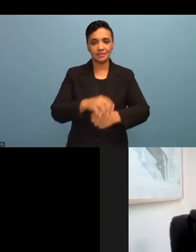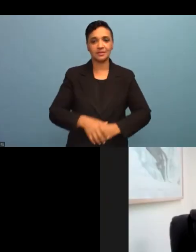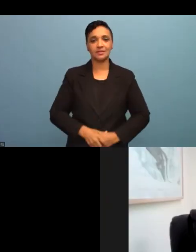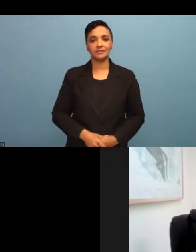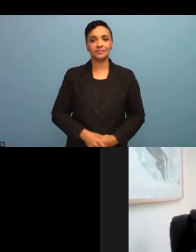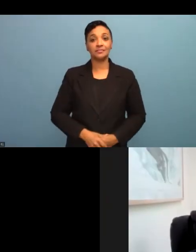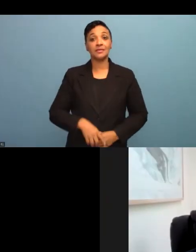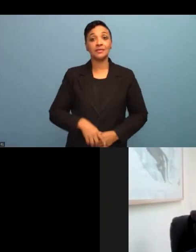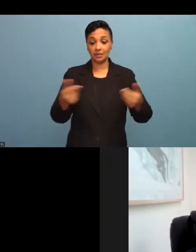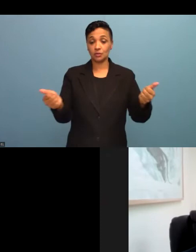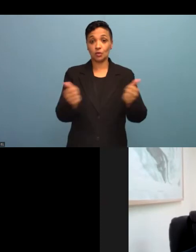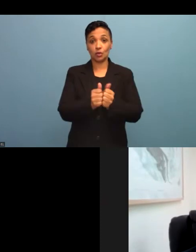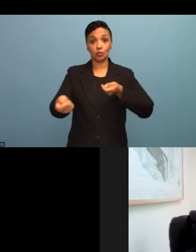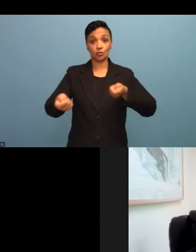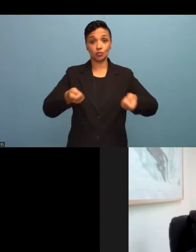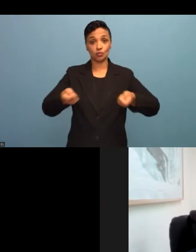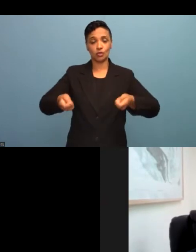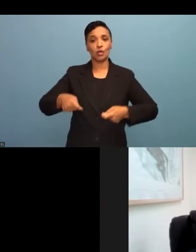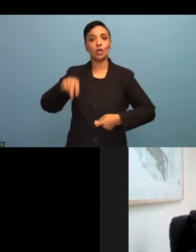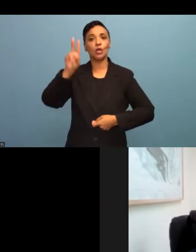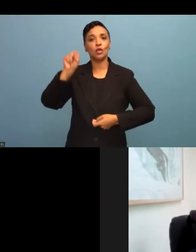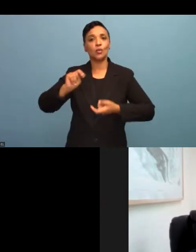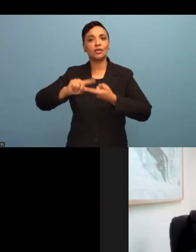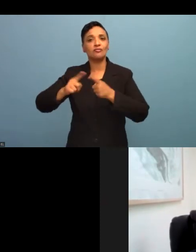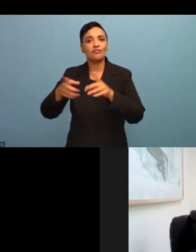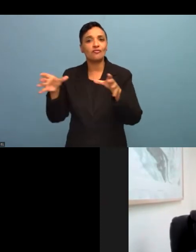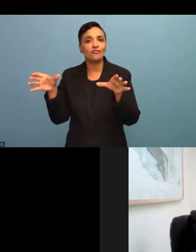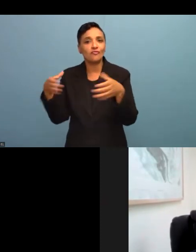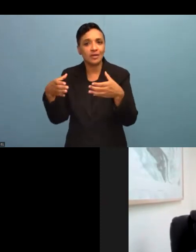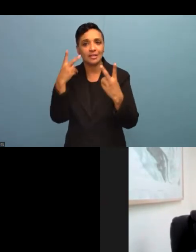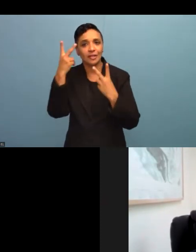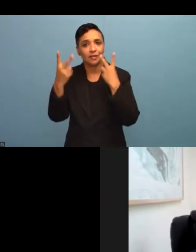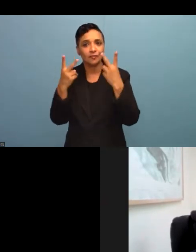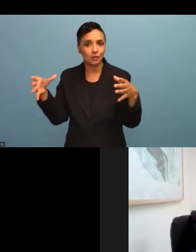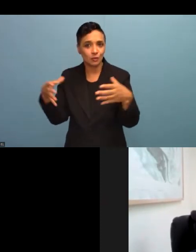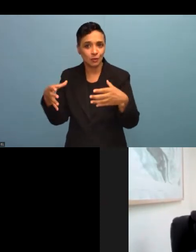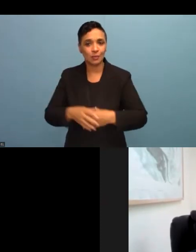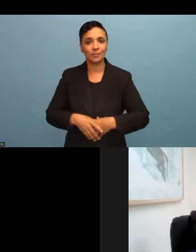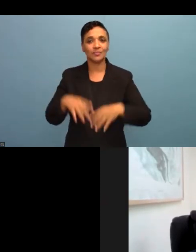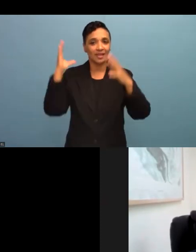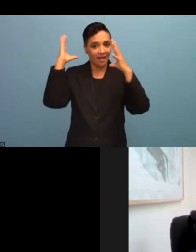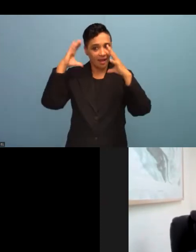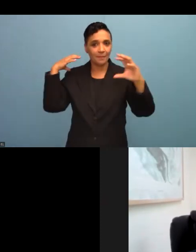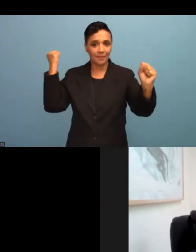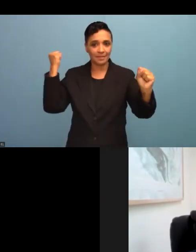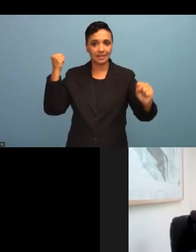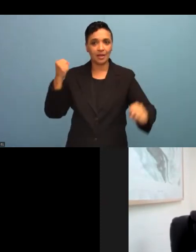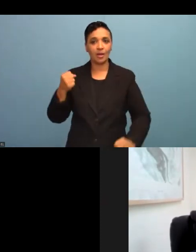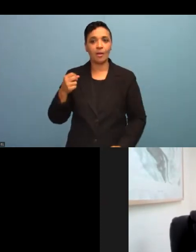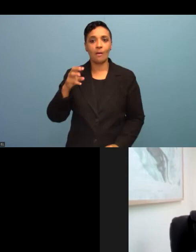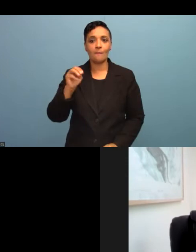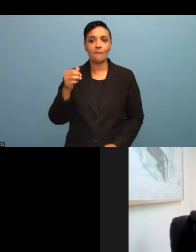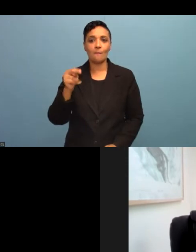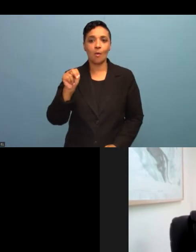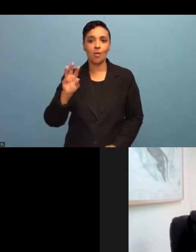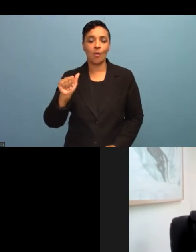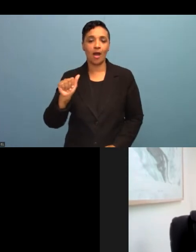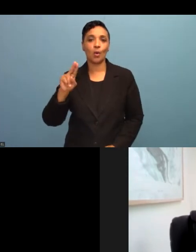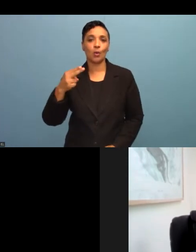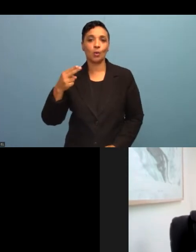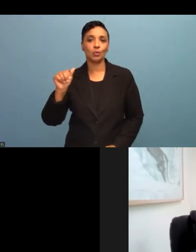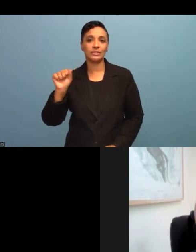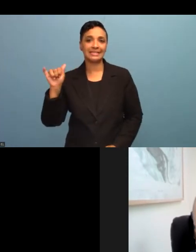co-chair of the UN Friends of Vision Group. A very warm welcome to Ambassador Monwar Hossain. Ambassador Hossain, are you with